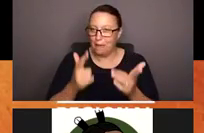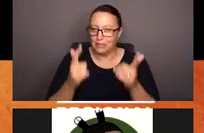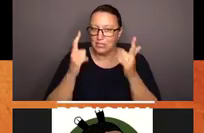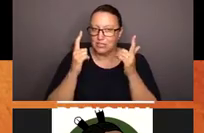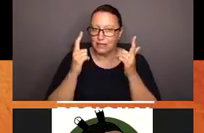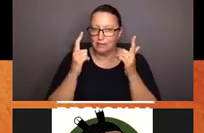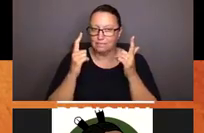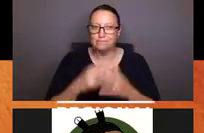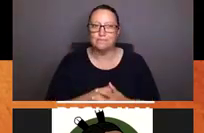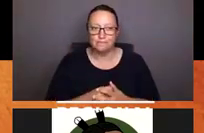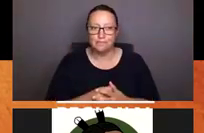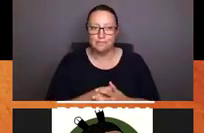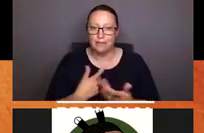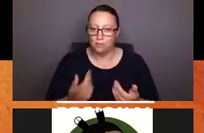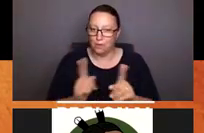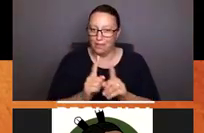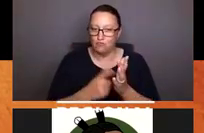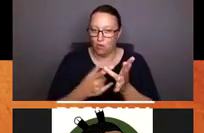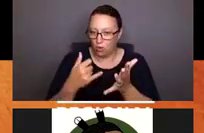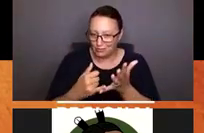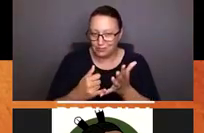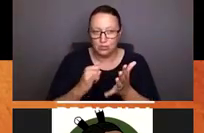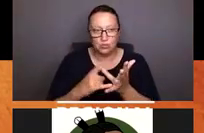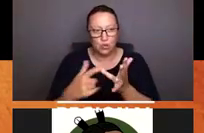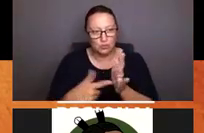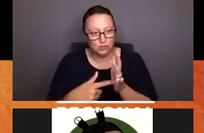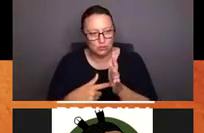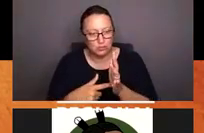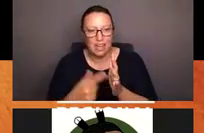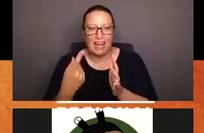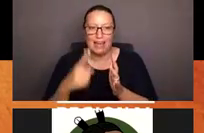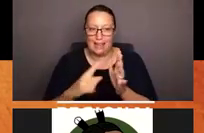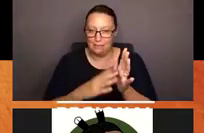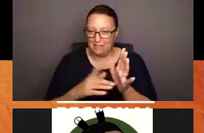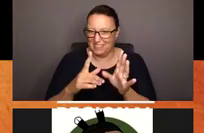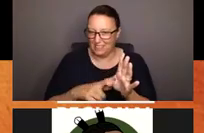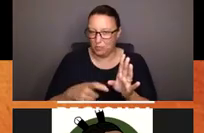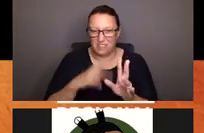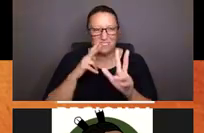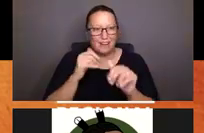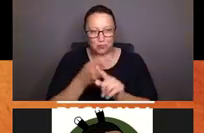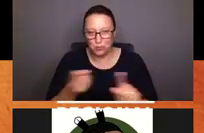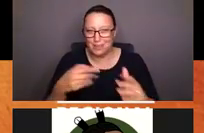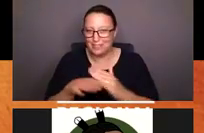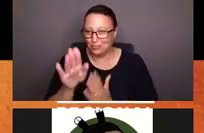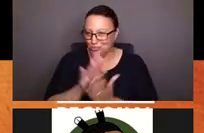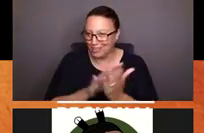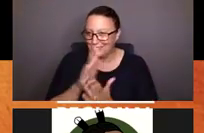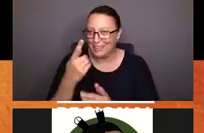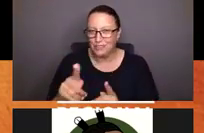colleagues Ros Abercrombie, Scott Howie, and Amy Firth, who will be looking after you in the chat and the